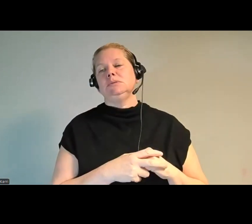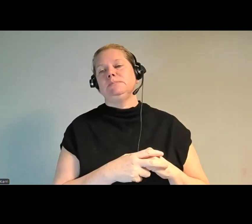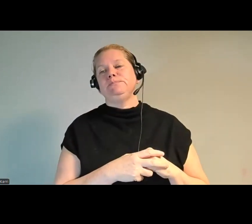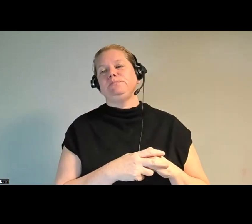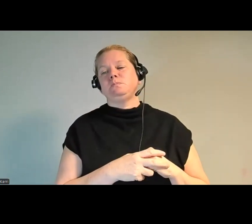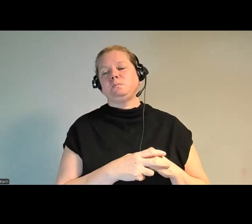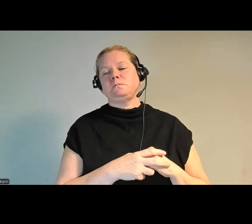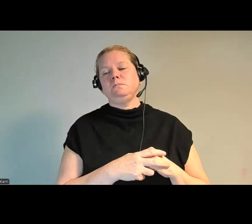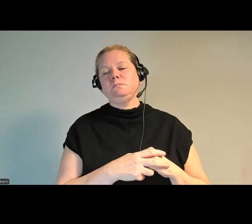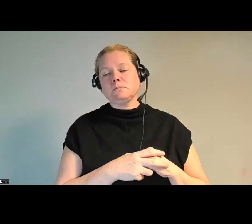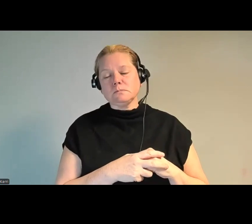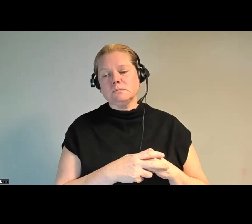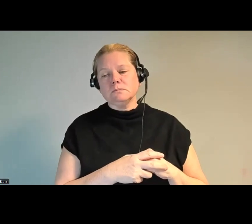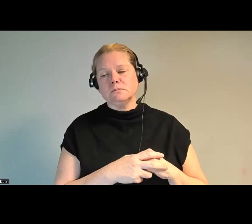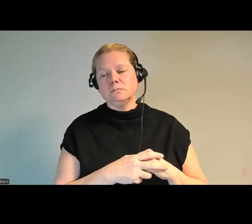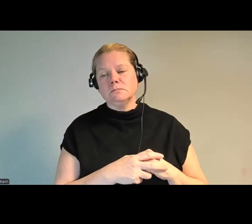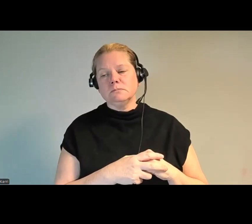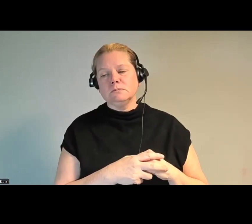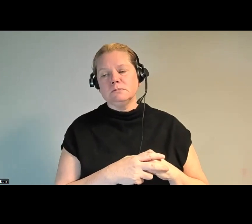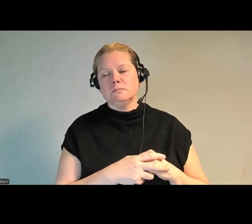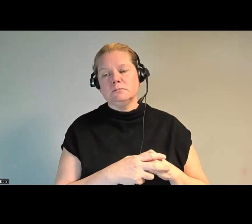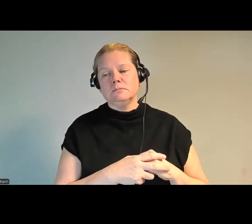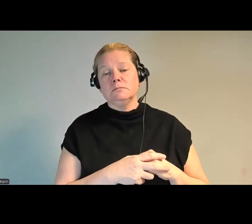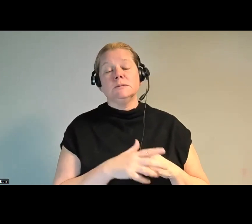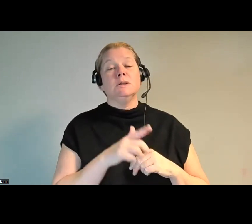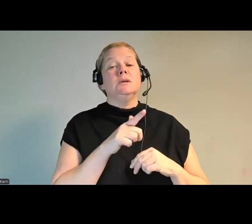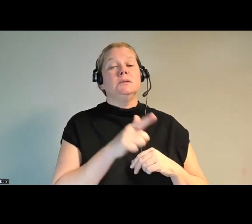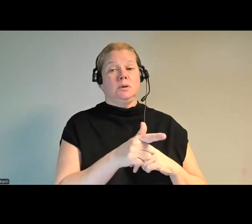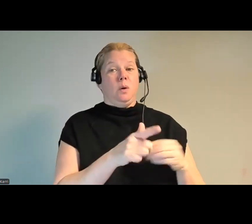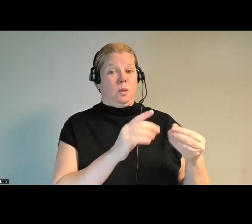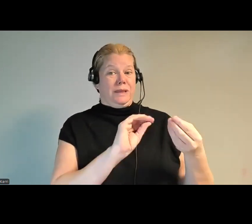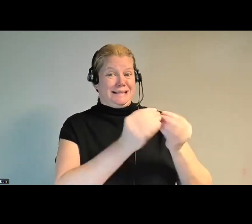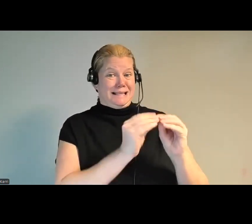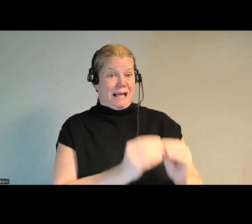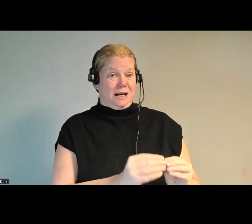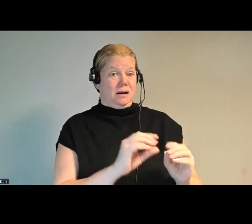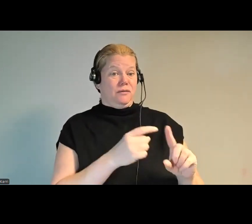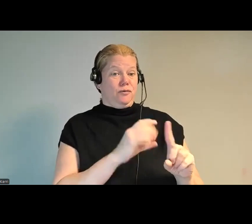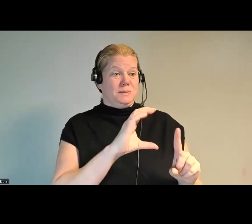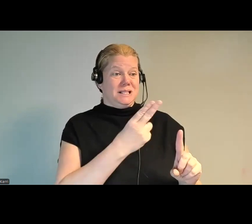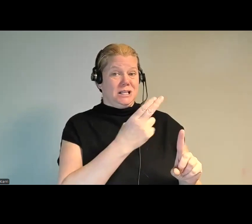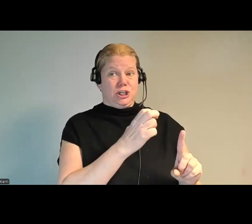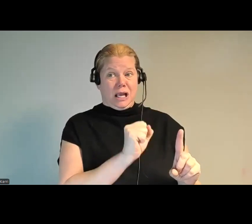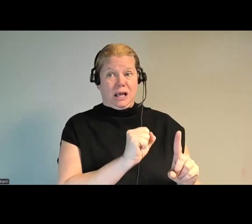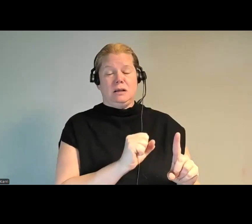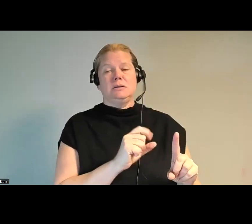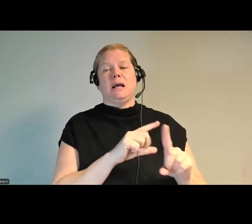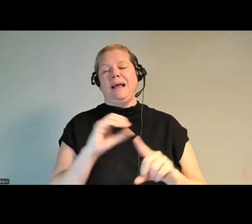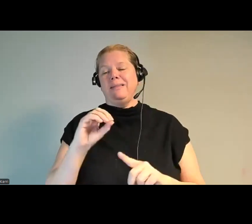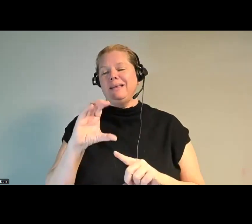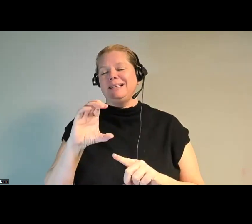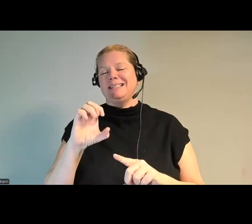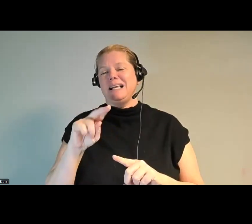so we are complementing the quantitative data that we're getting from CHES and census and other